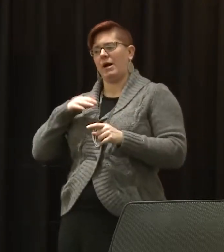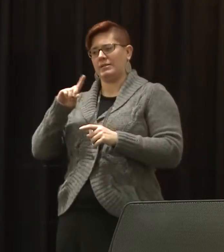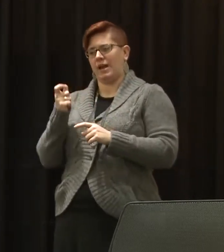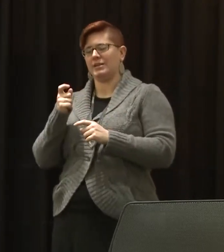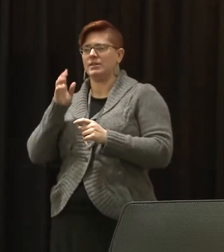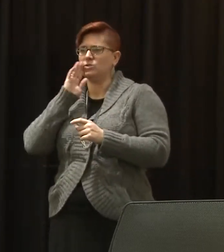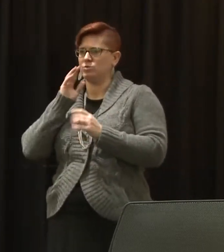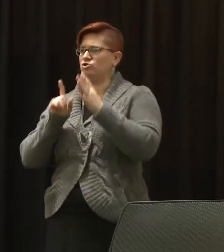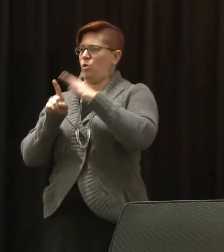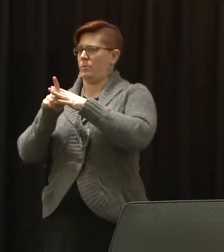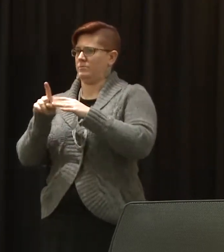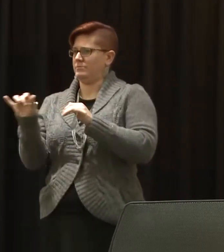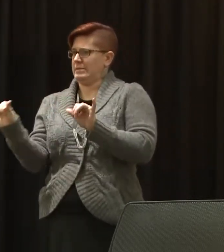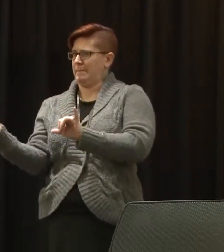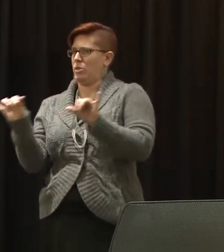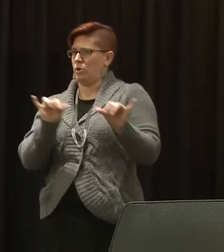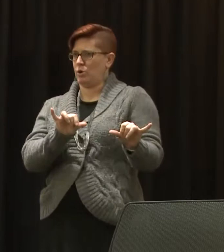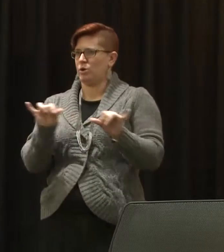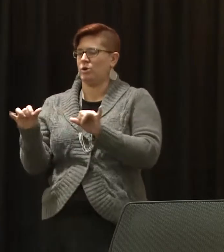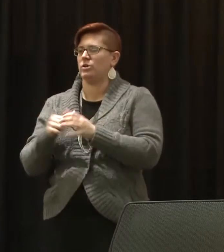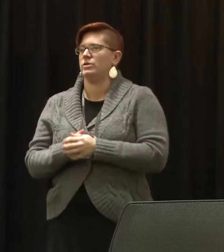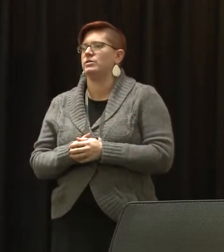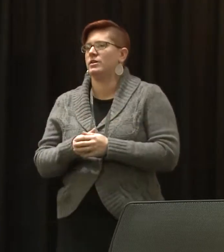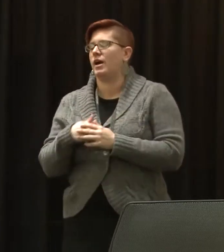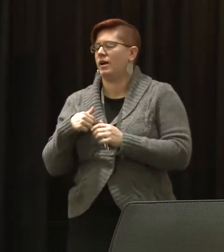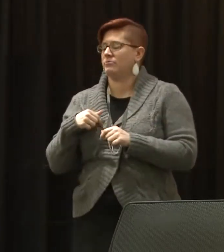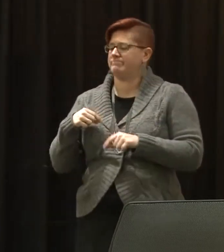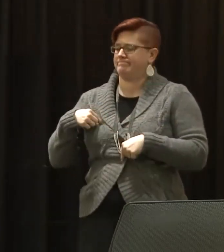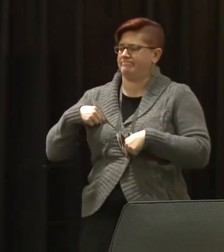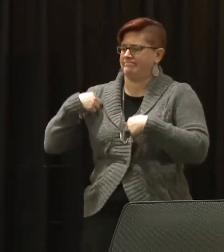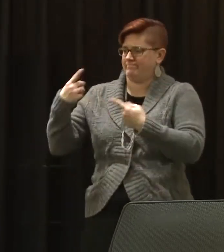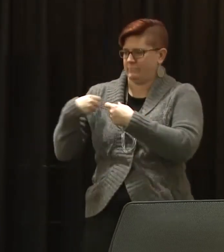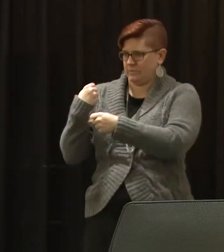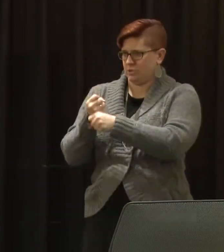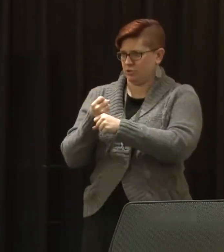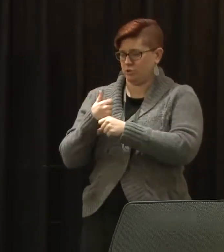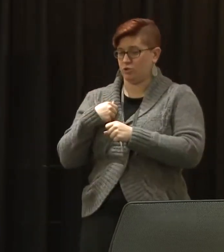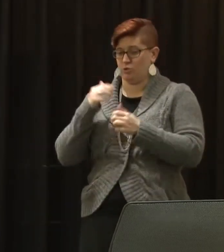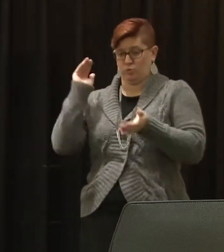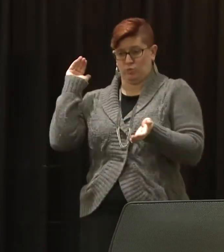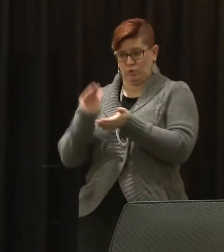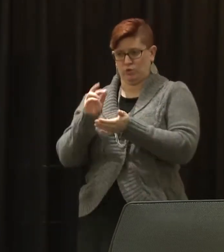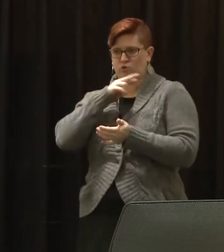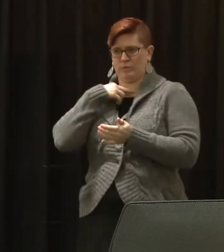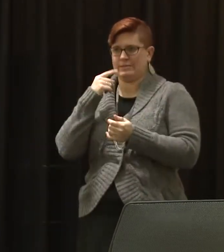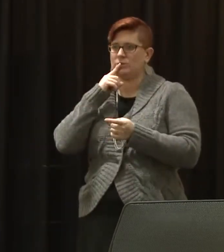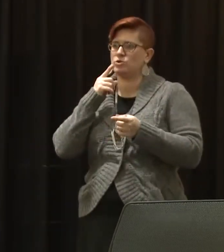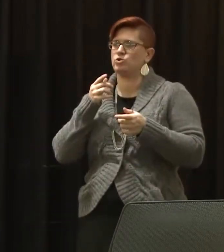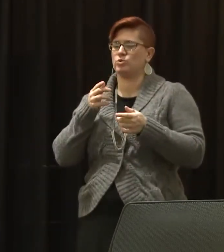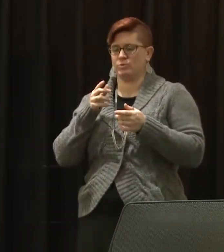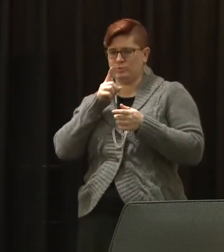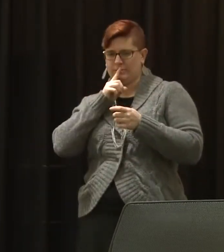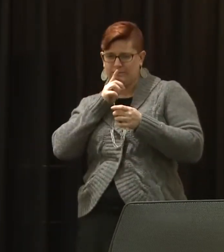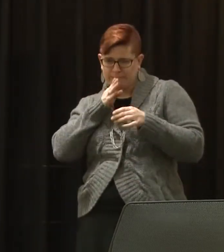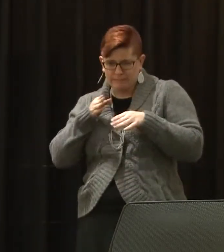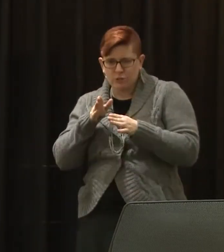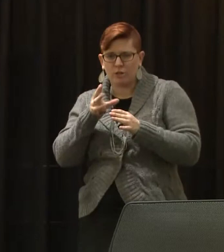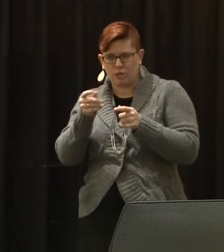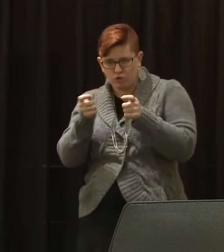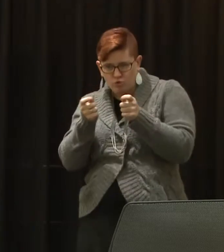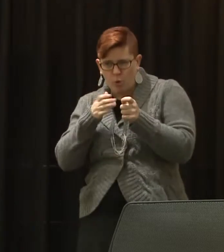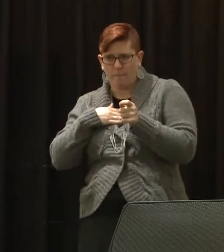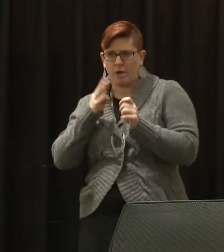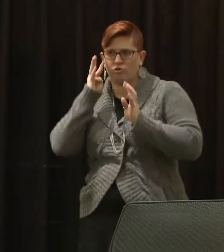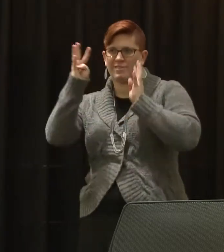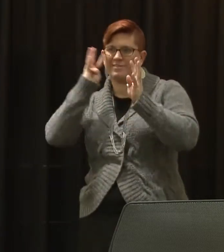would manifest. I have found over the years that the best way to reduce the risk of such extreme behavior is to channel and control my creativity.